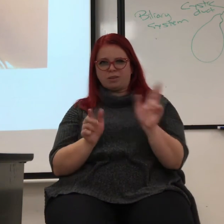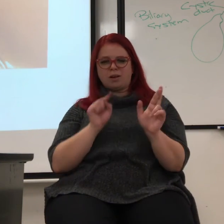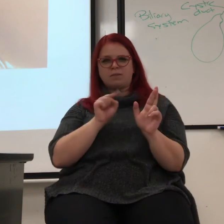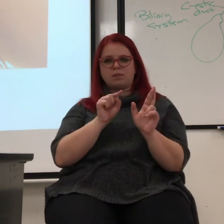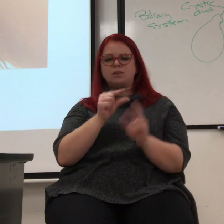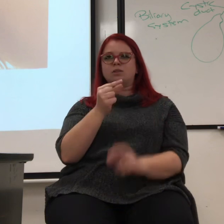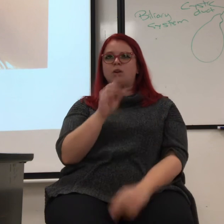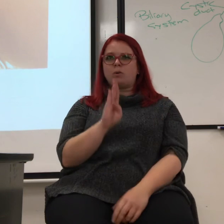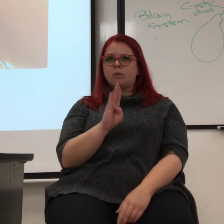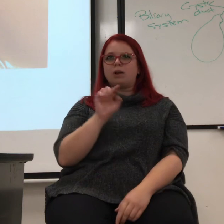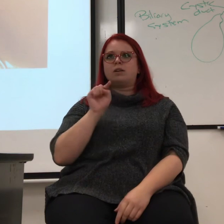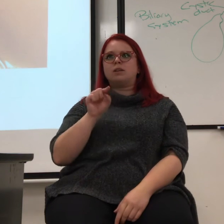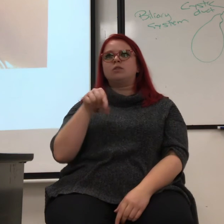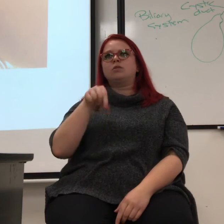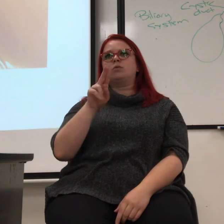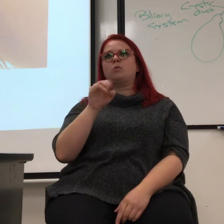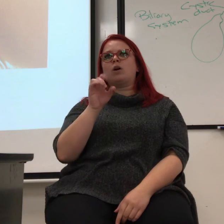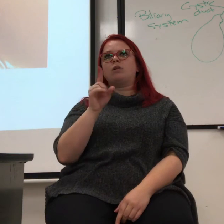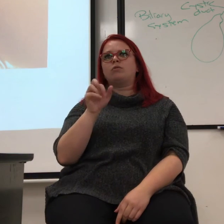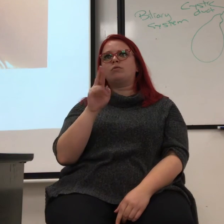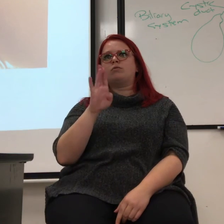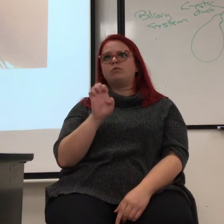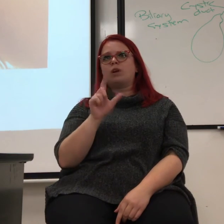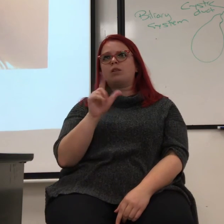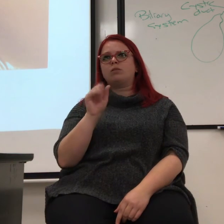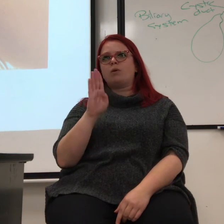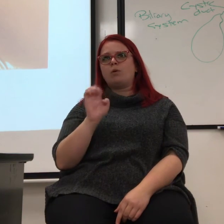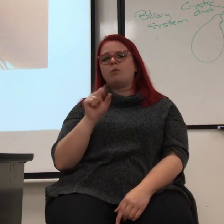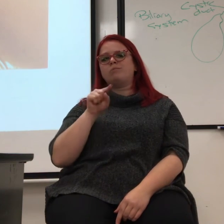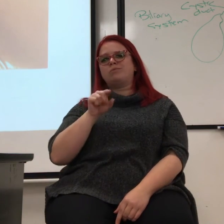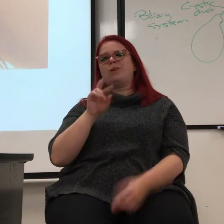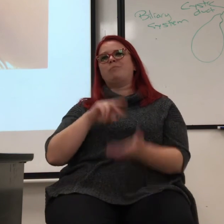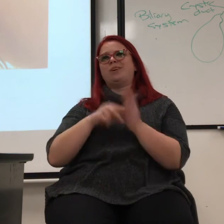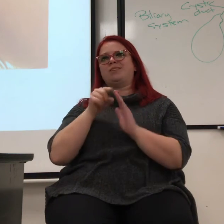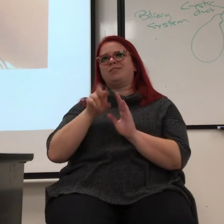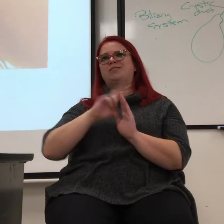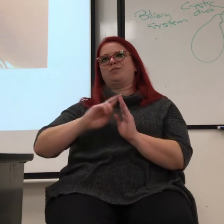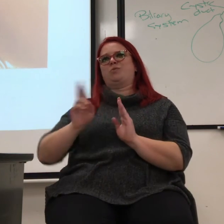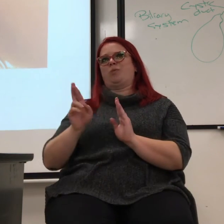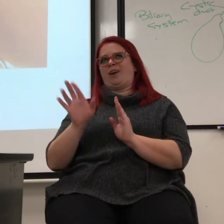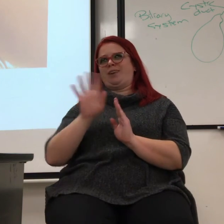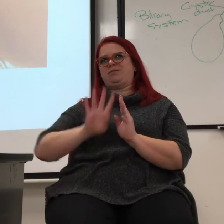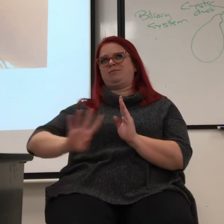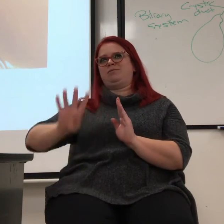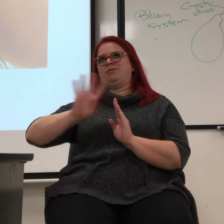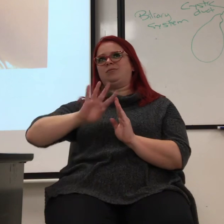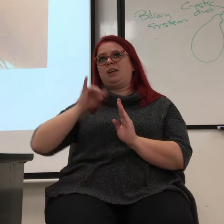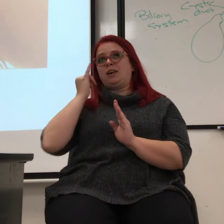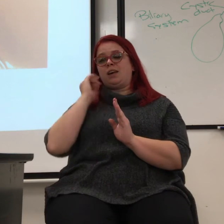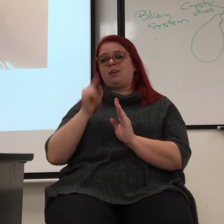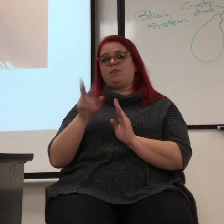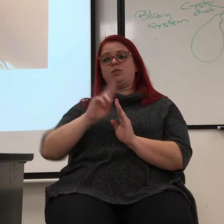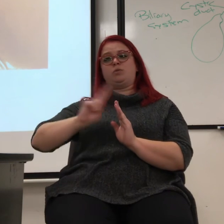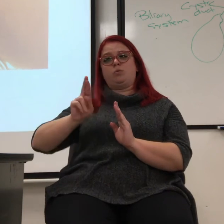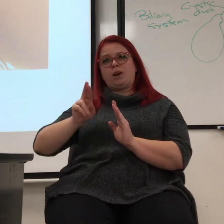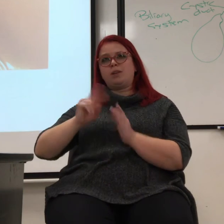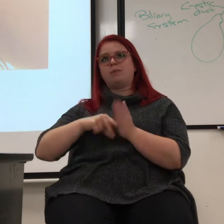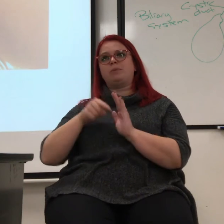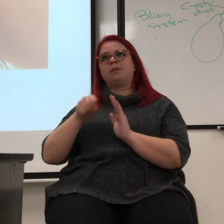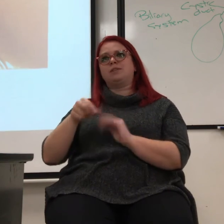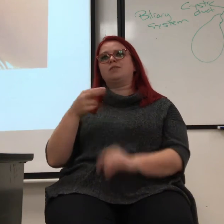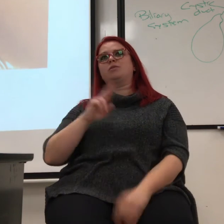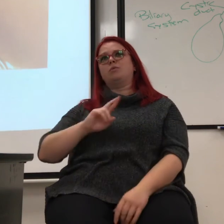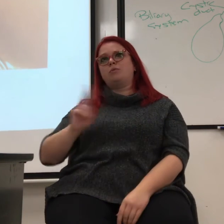that's quadrate lobe, this is the right side. If this is the right side, that is right hepatic